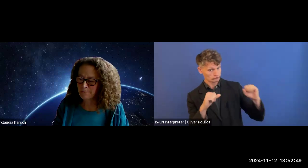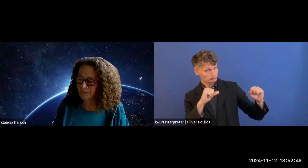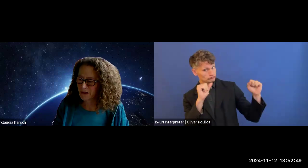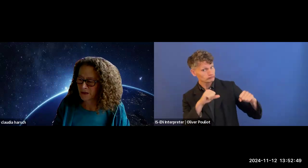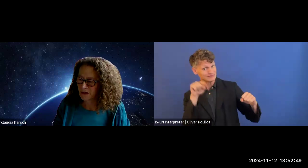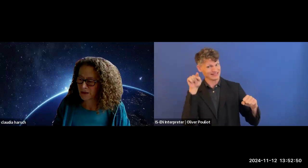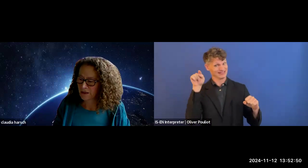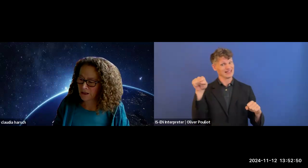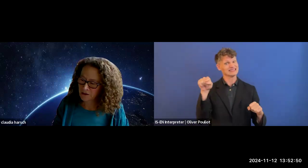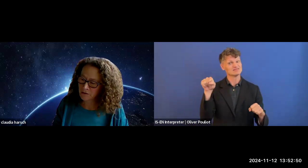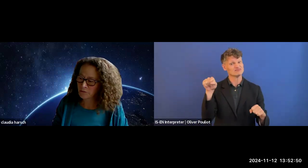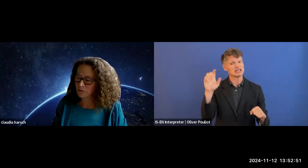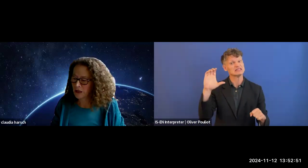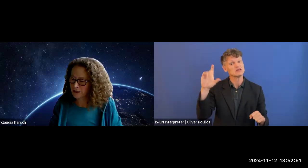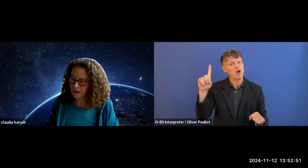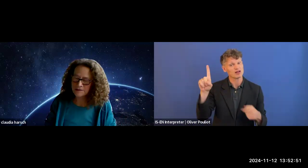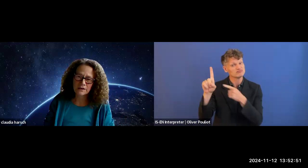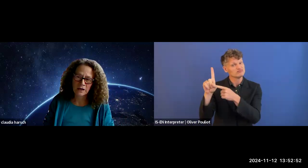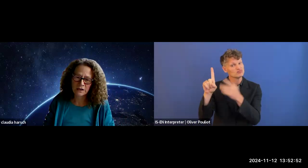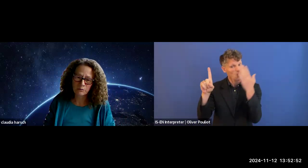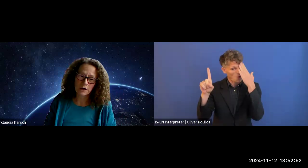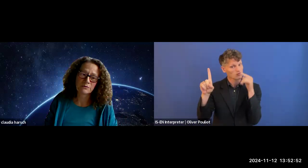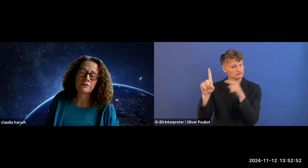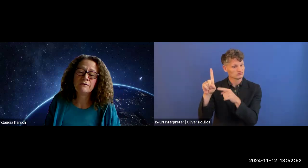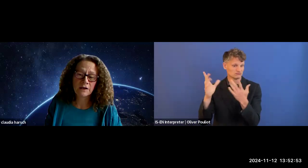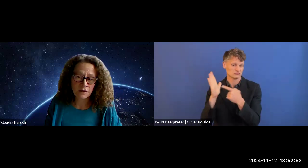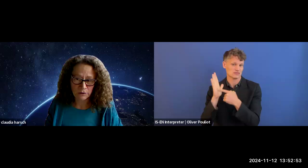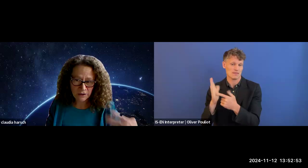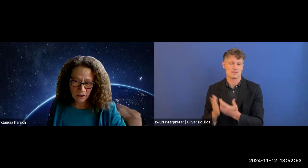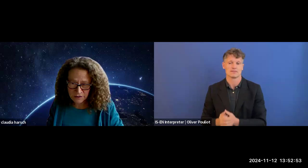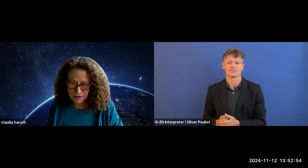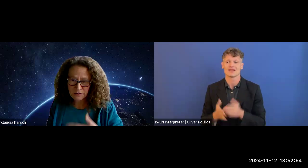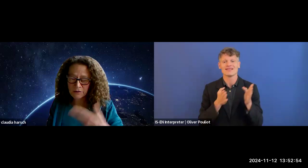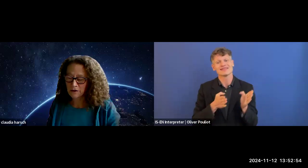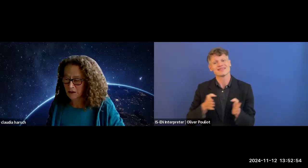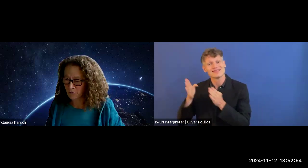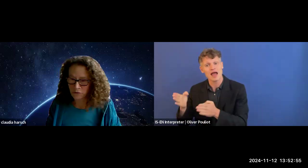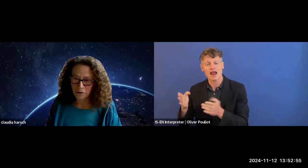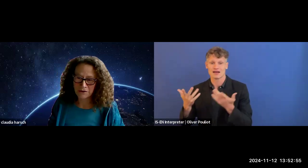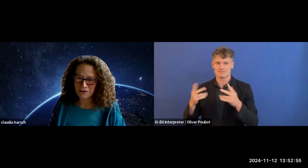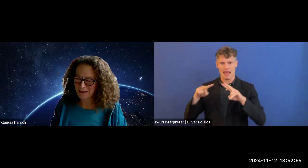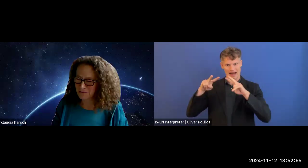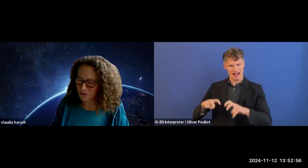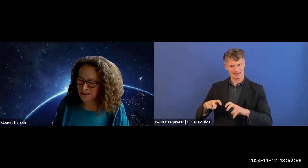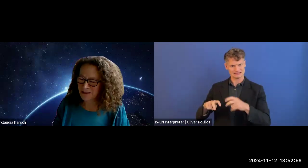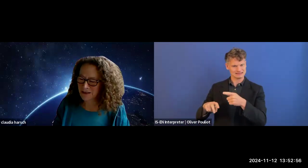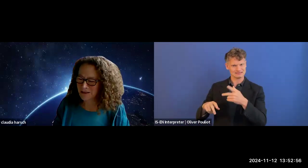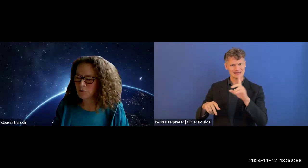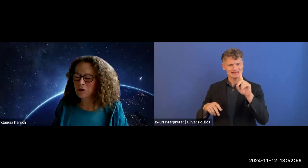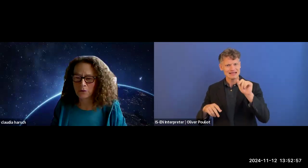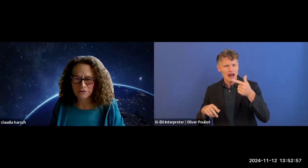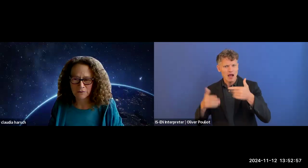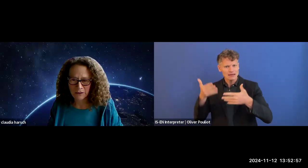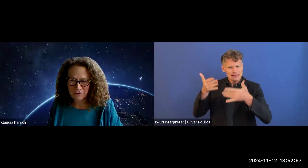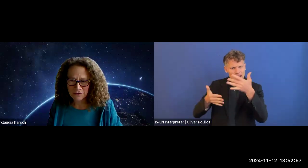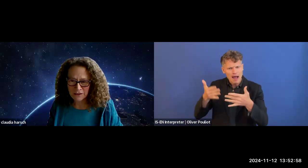like. Then we analyze the data and perhaps we revise our tasks. I won't go into that in more detail.